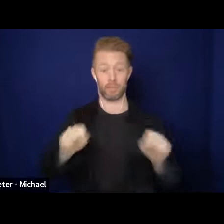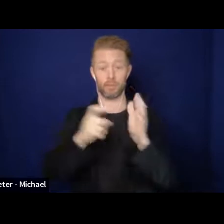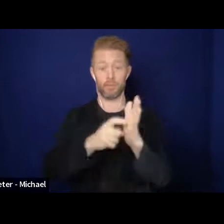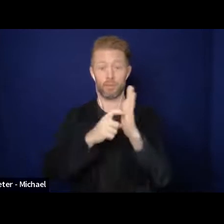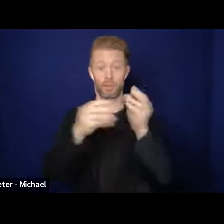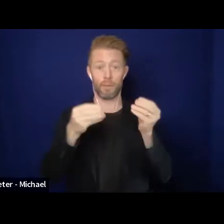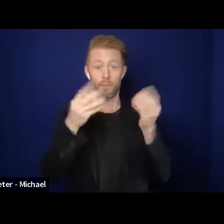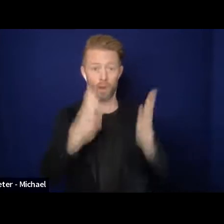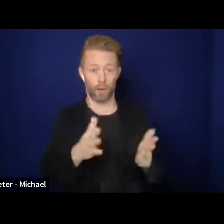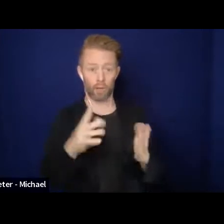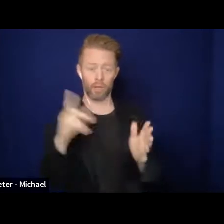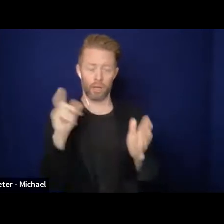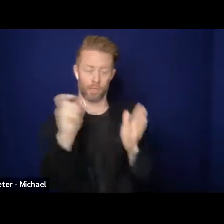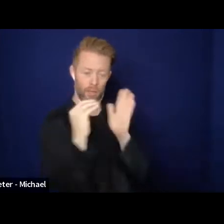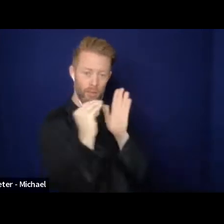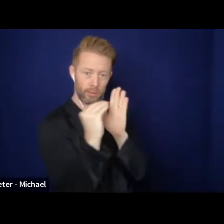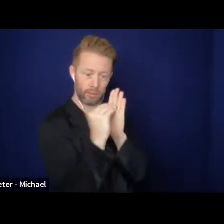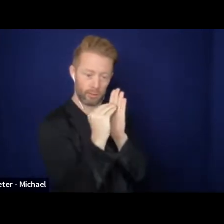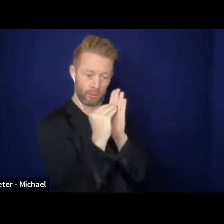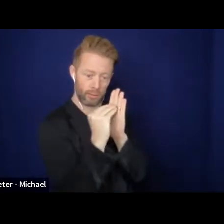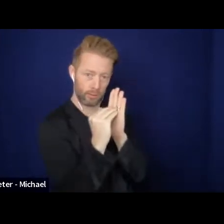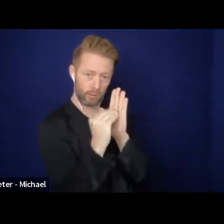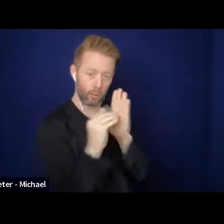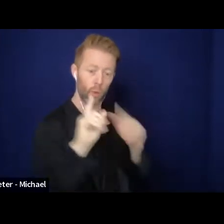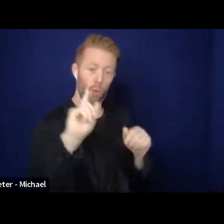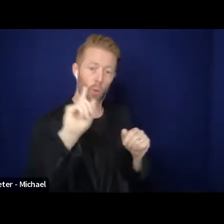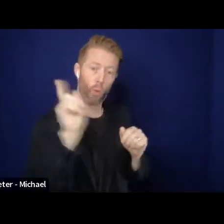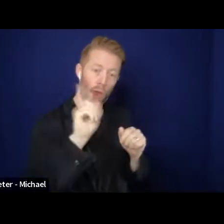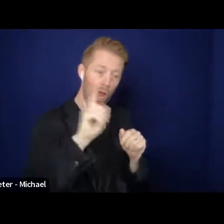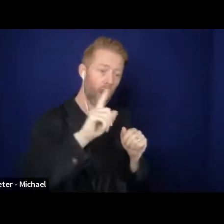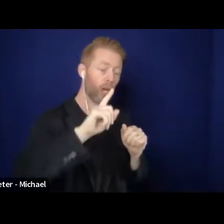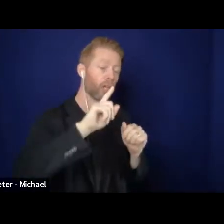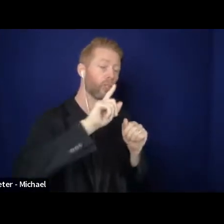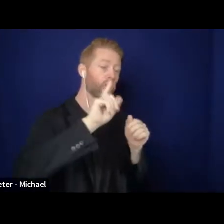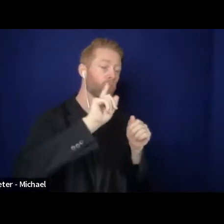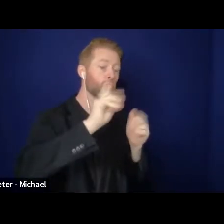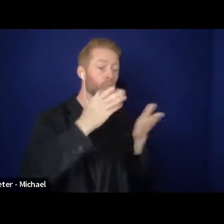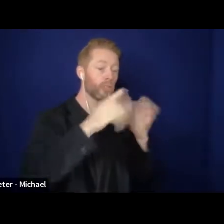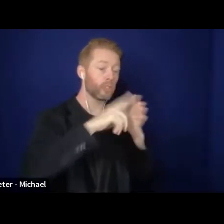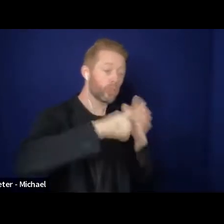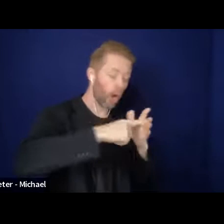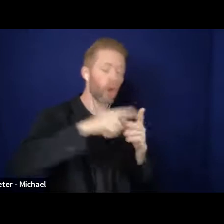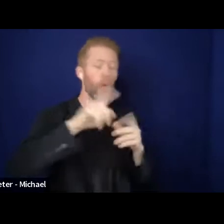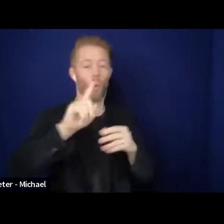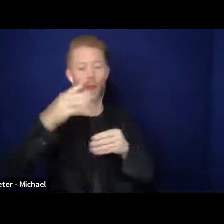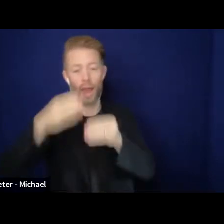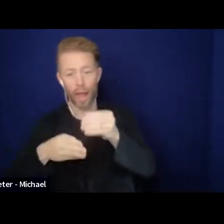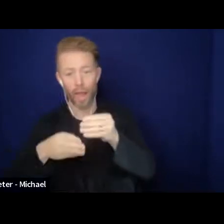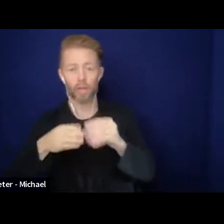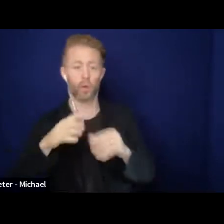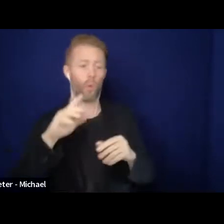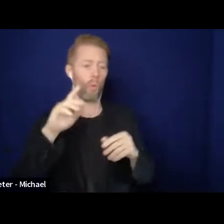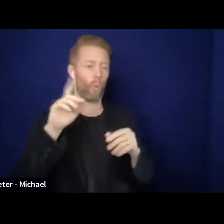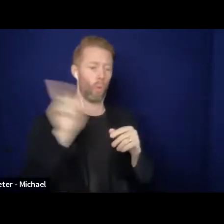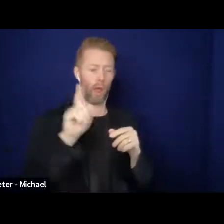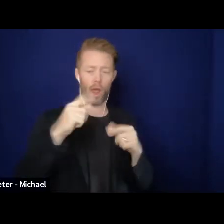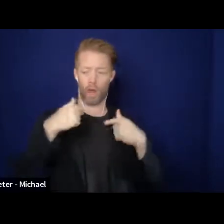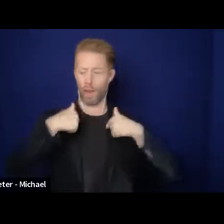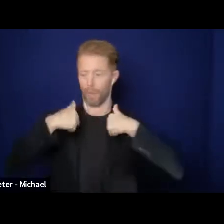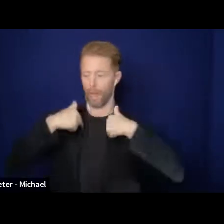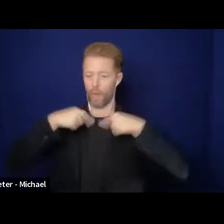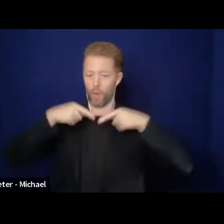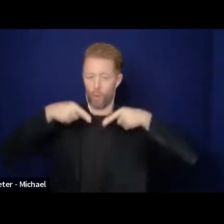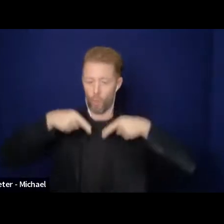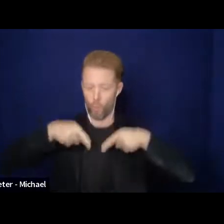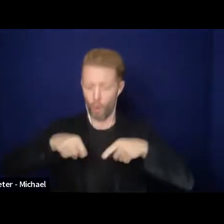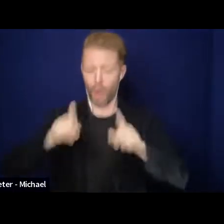log information about where the services have begun and when they have ended, where they are located while providing the services, and who